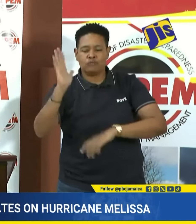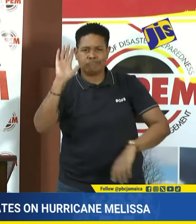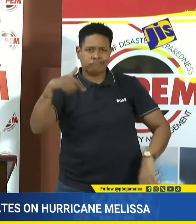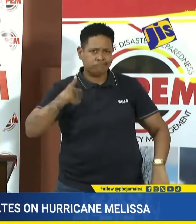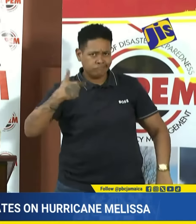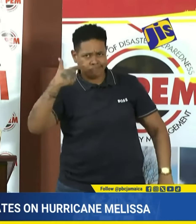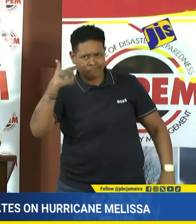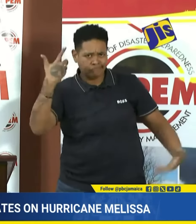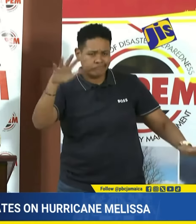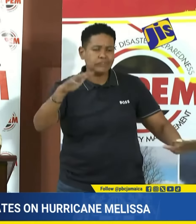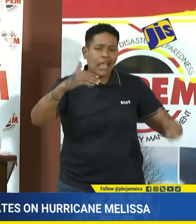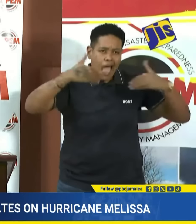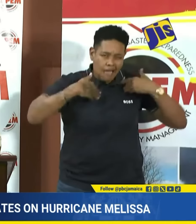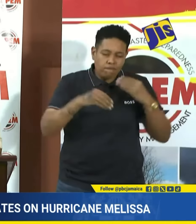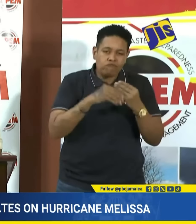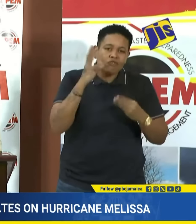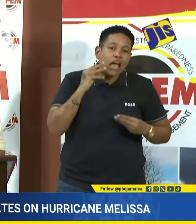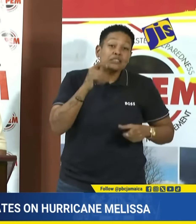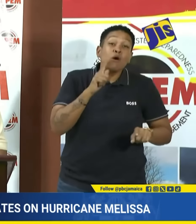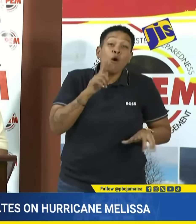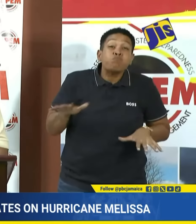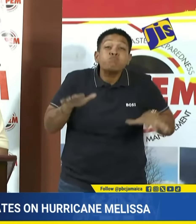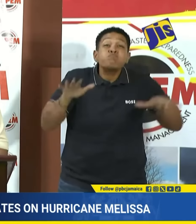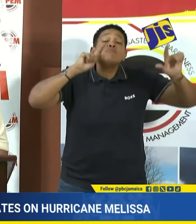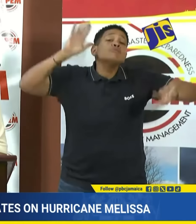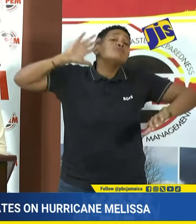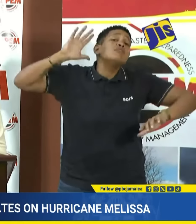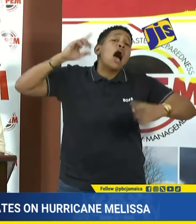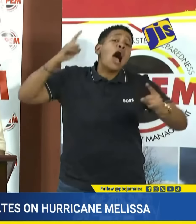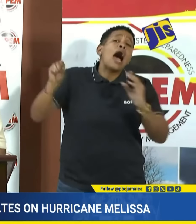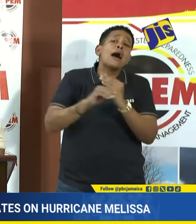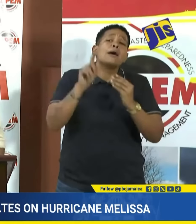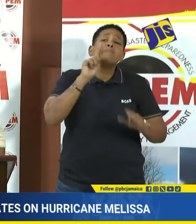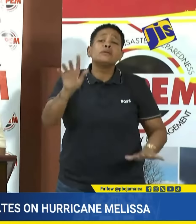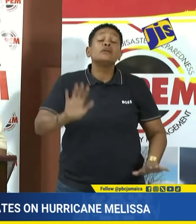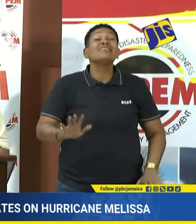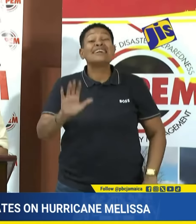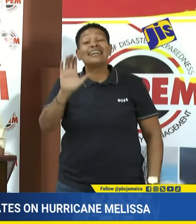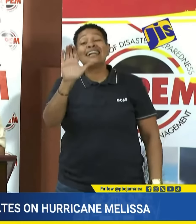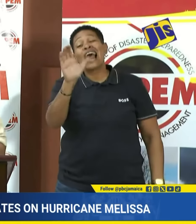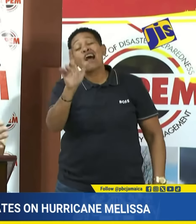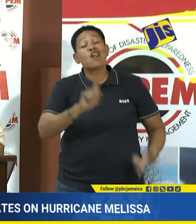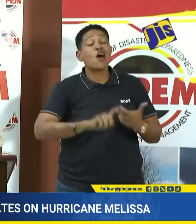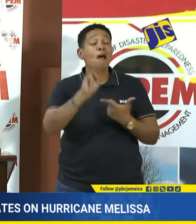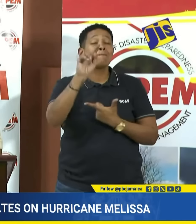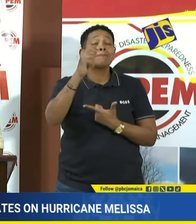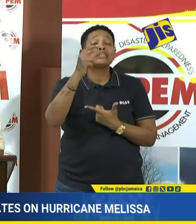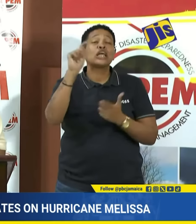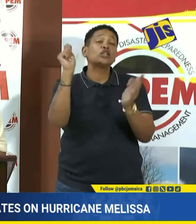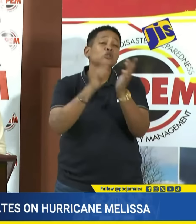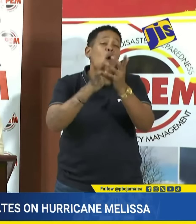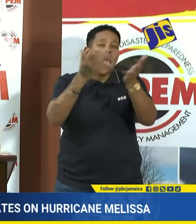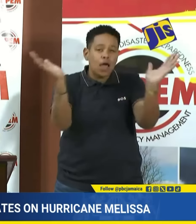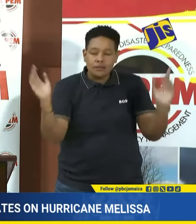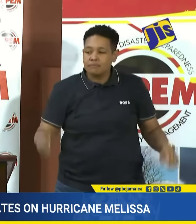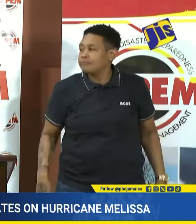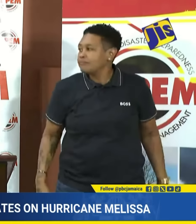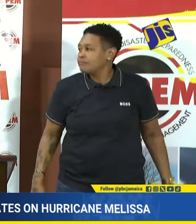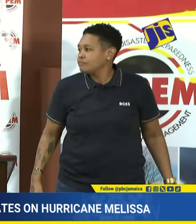we've heard about having experienced flooding in the past in coastal Clarendon, Mitchelltown, etc.